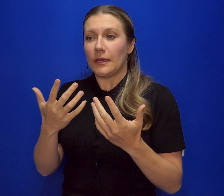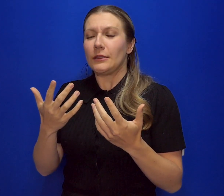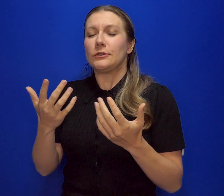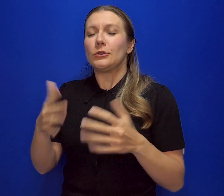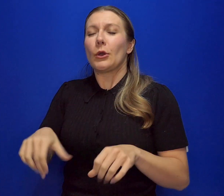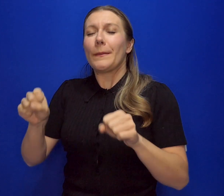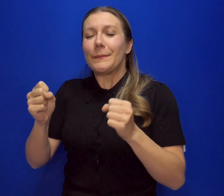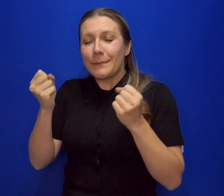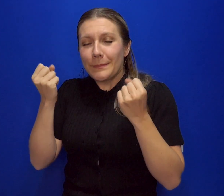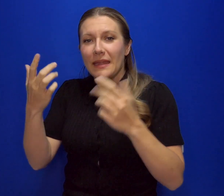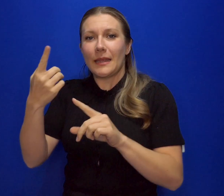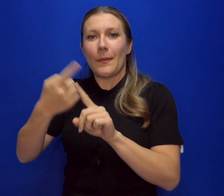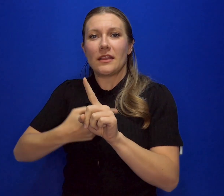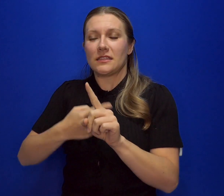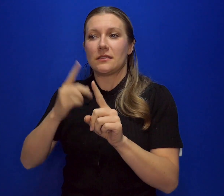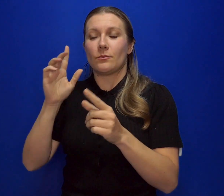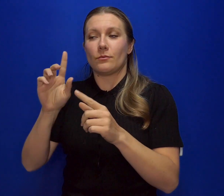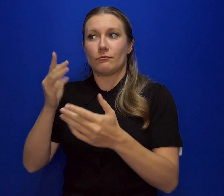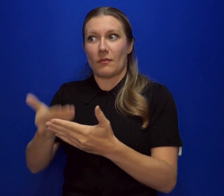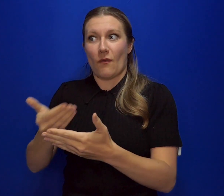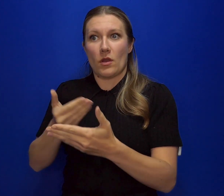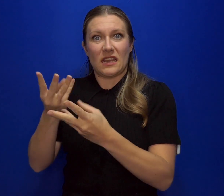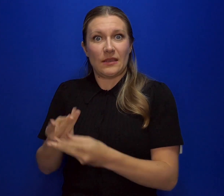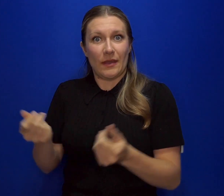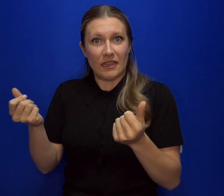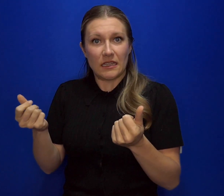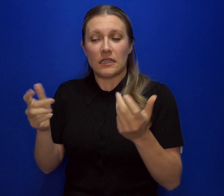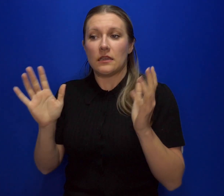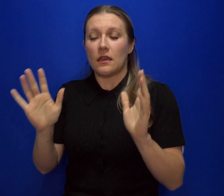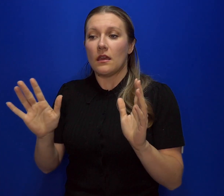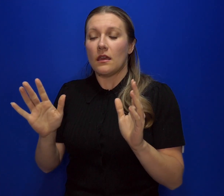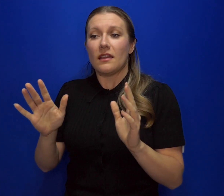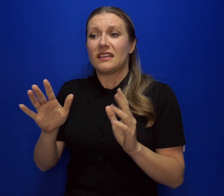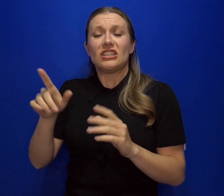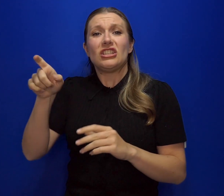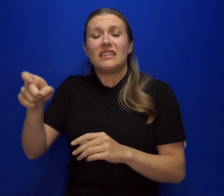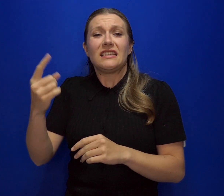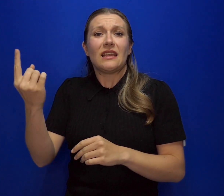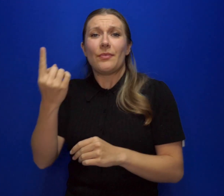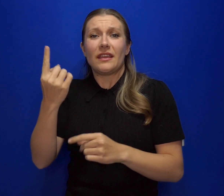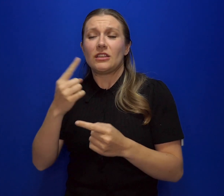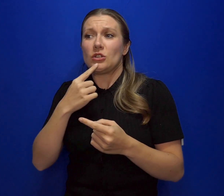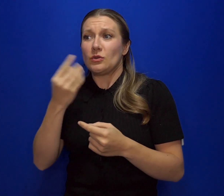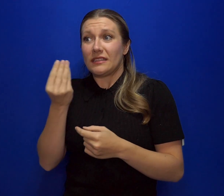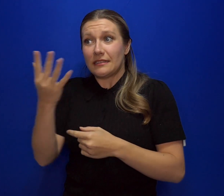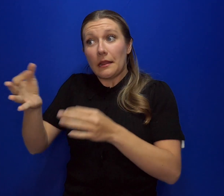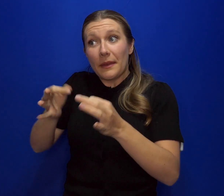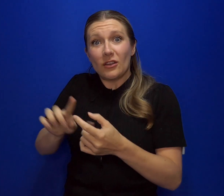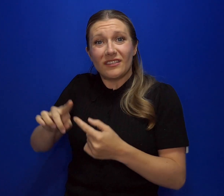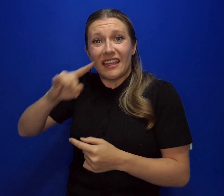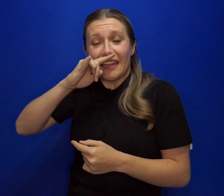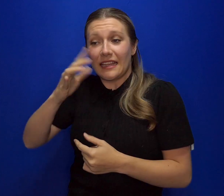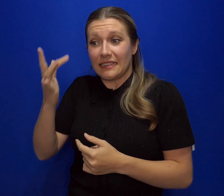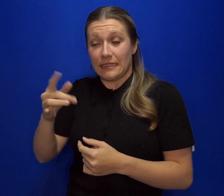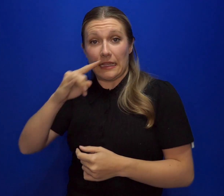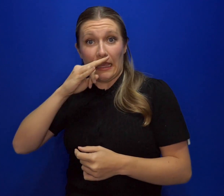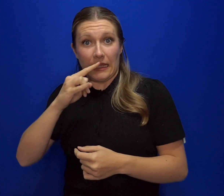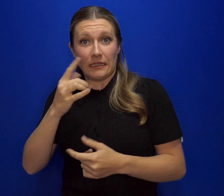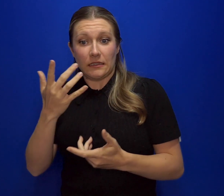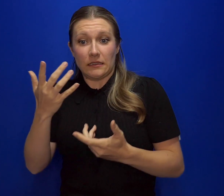you just said would have given this person a little bit of calm, or even something to say to the kid, because the kid's like, what's going to happen? And when your